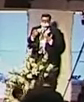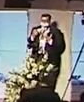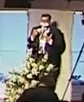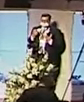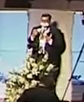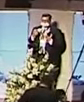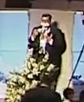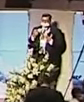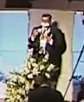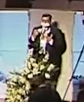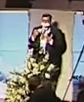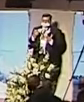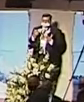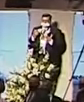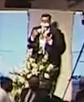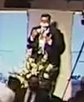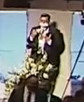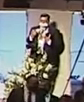at the beginning.